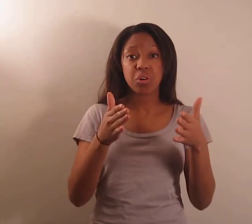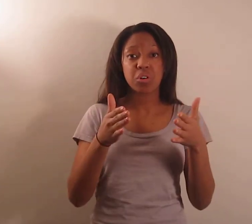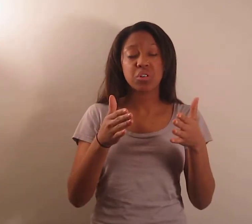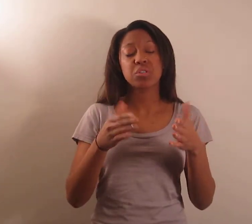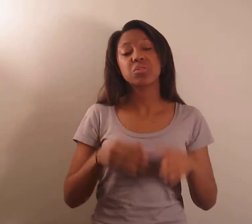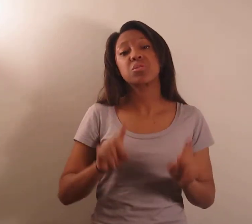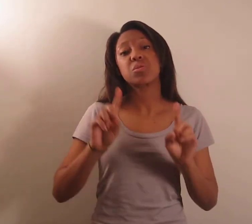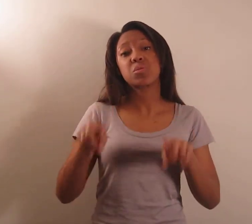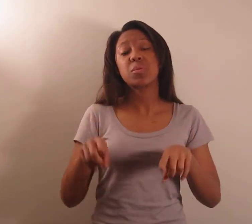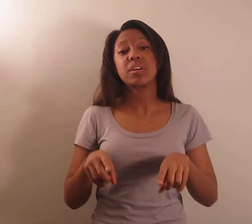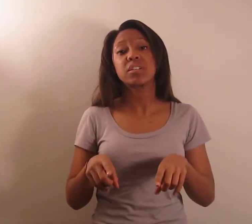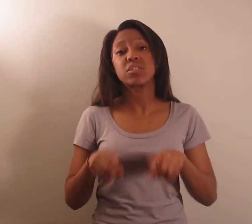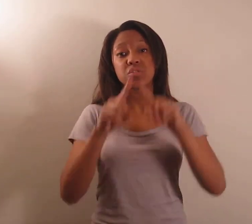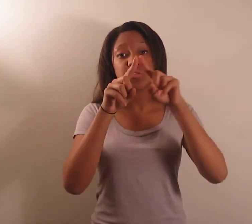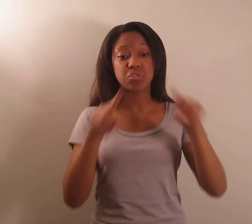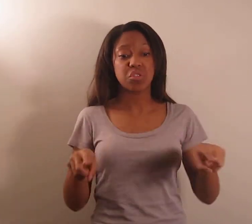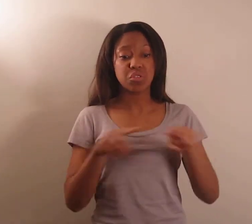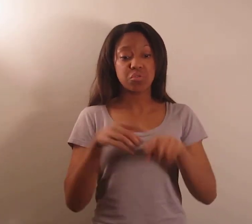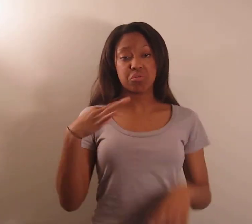the heart of Greenwich Village.